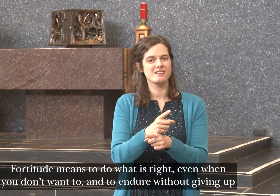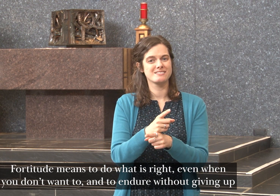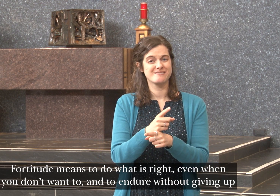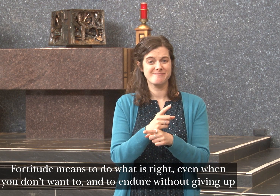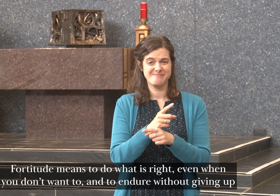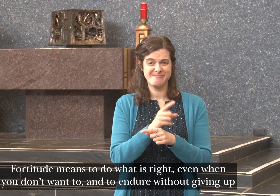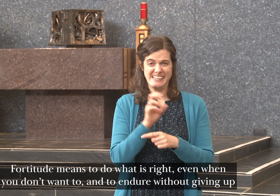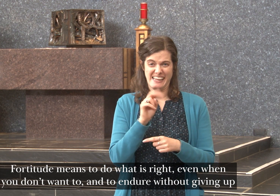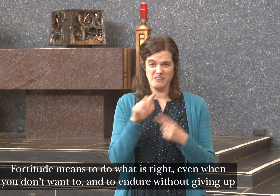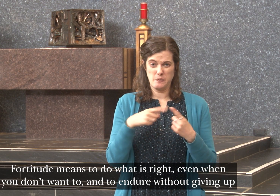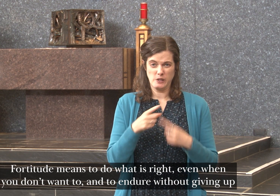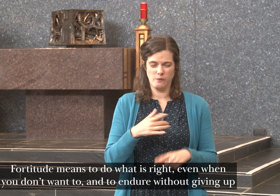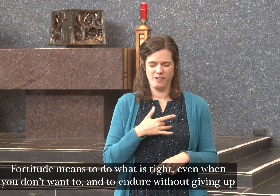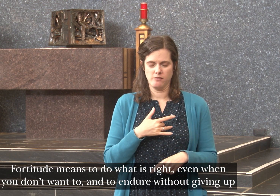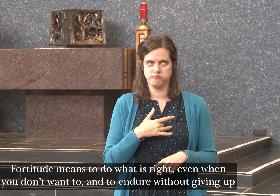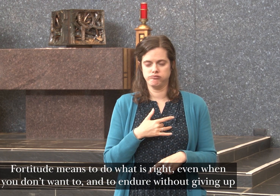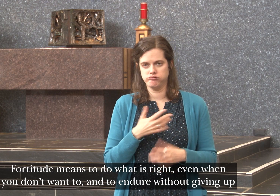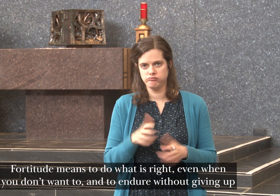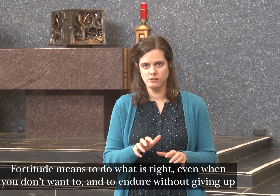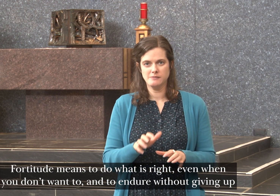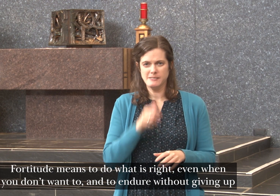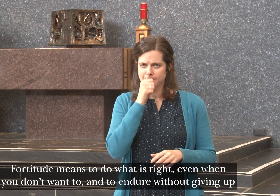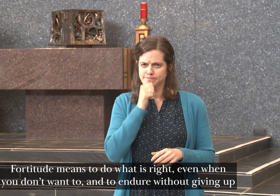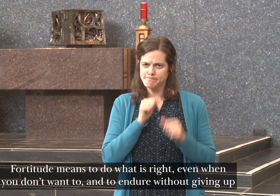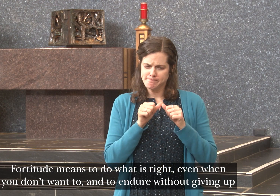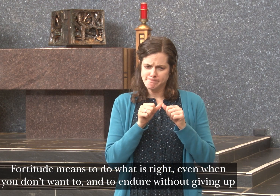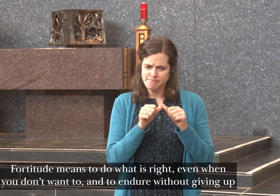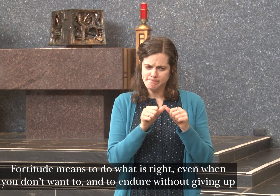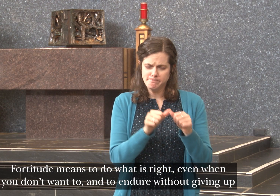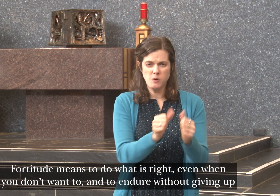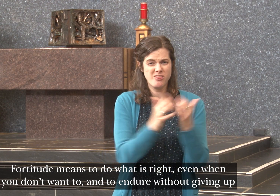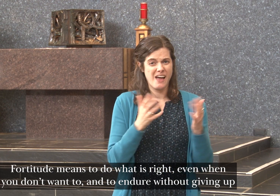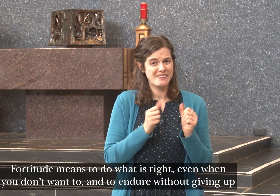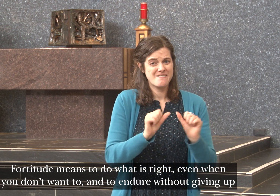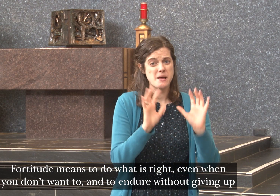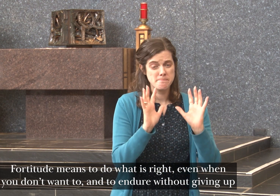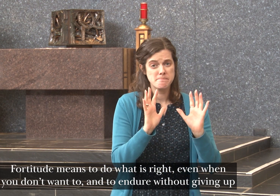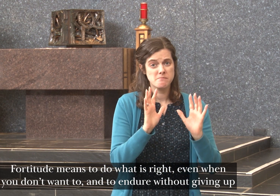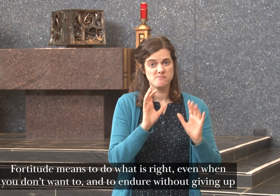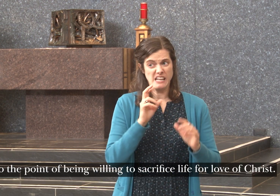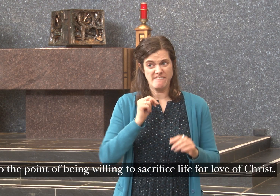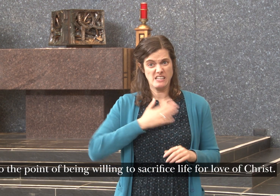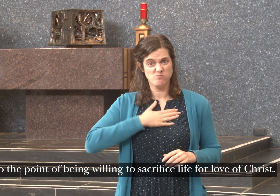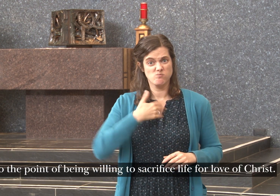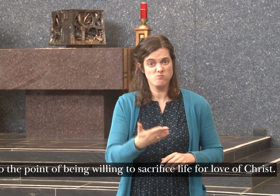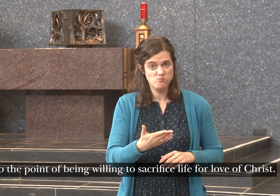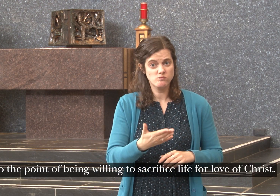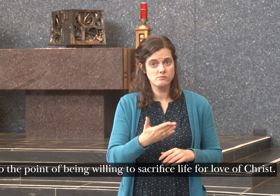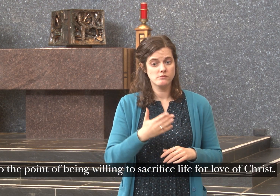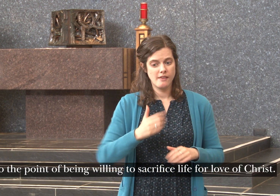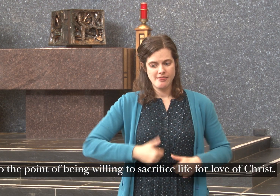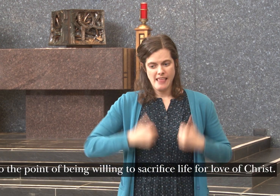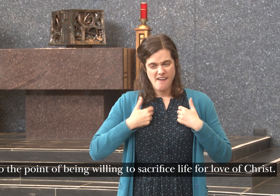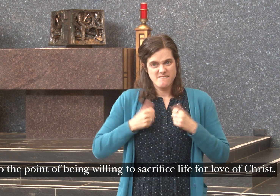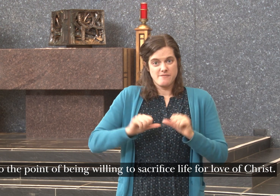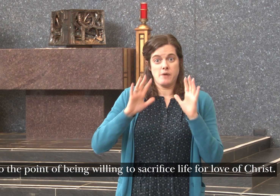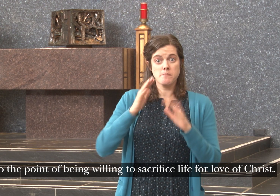even when you don't want to, and to endure without giving up, even to the point of being willing to